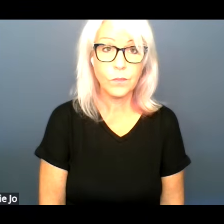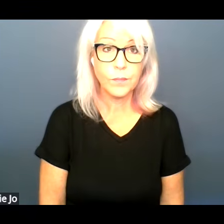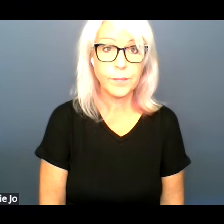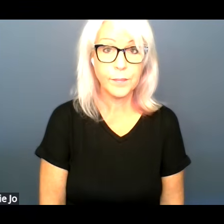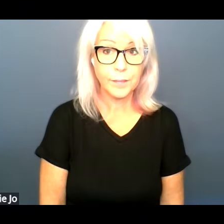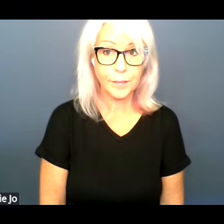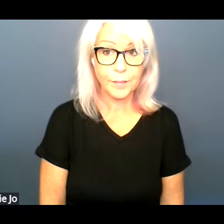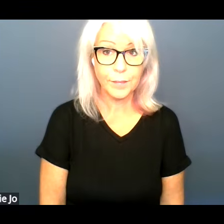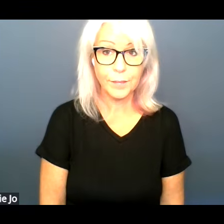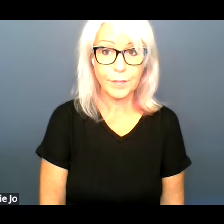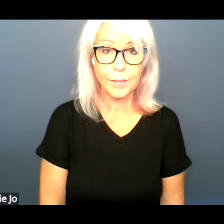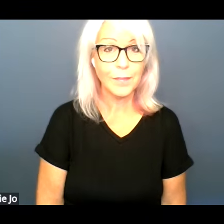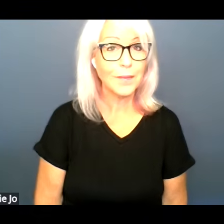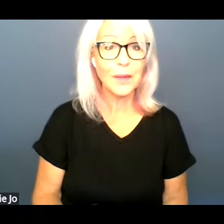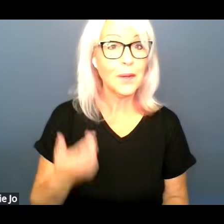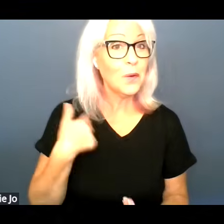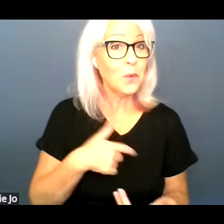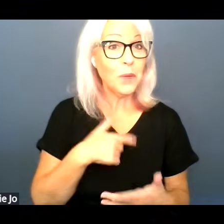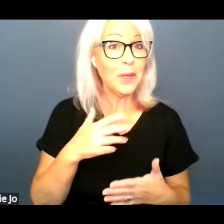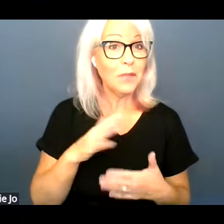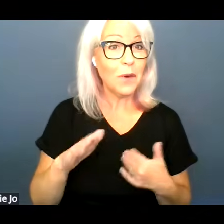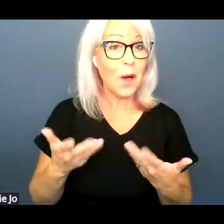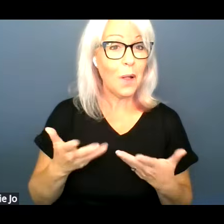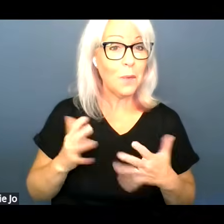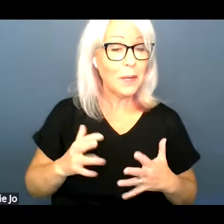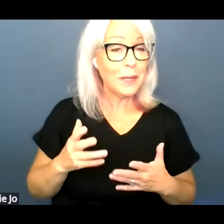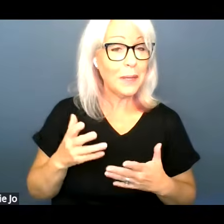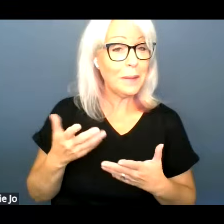We've made all your arguments for you. You've probably just.